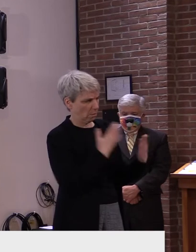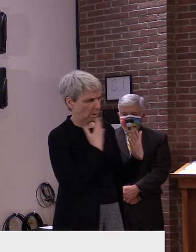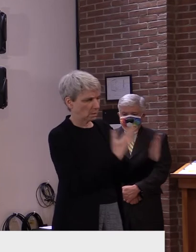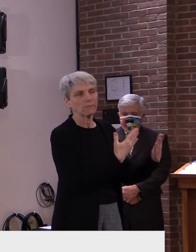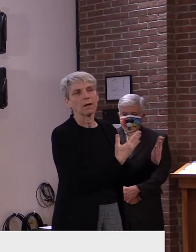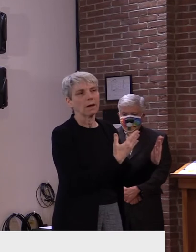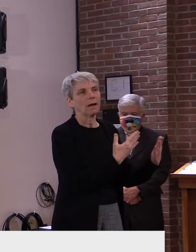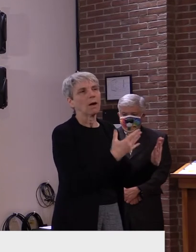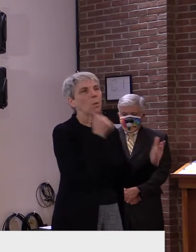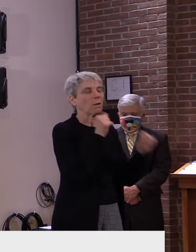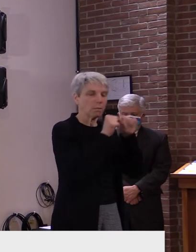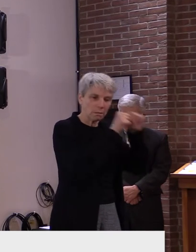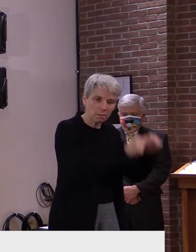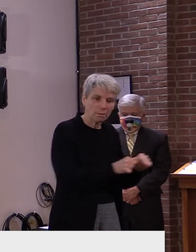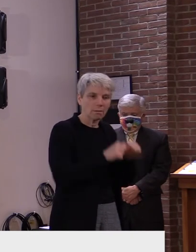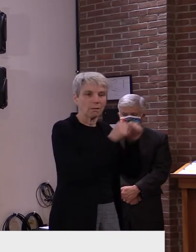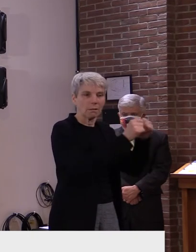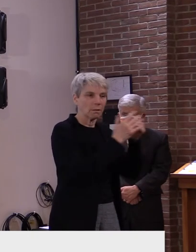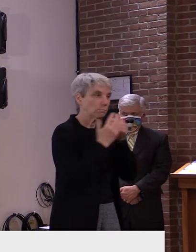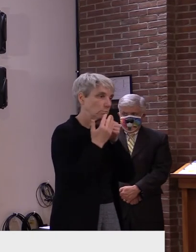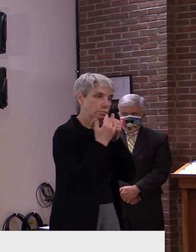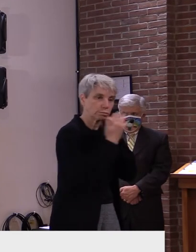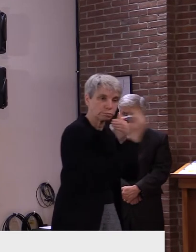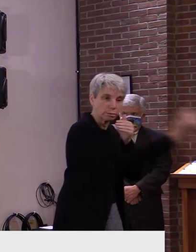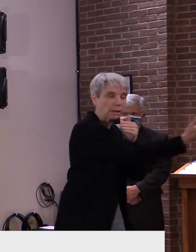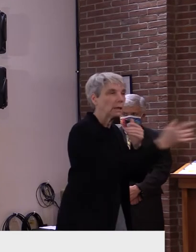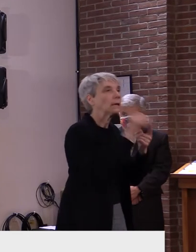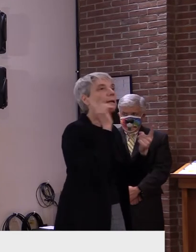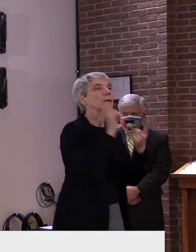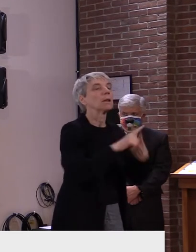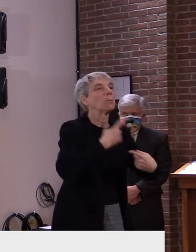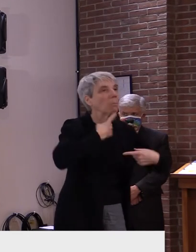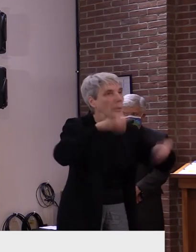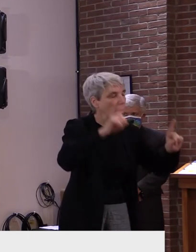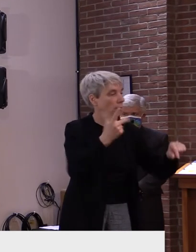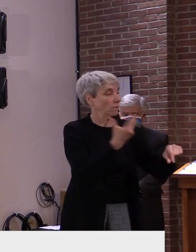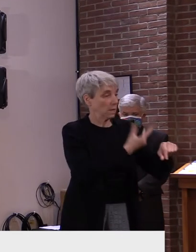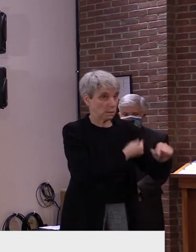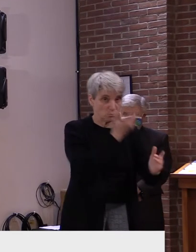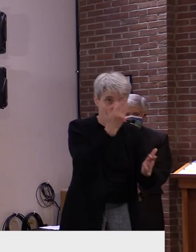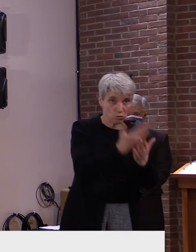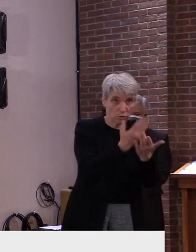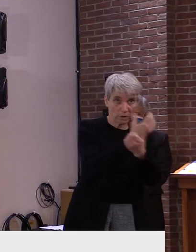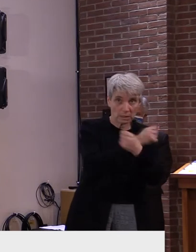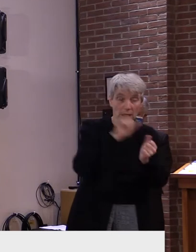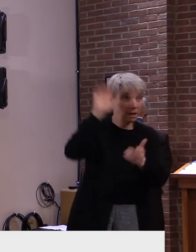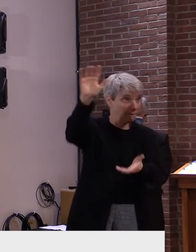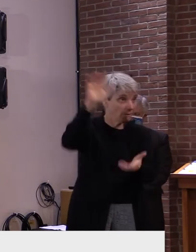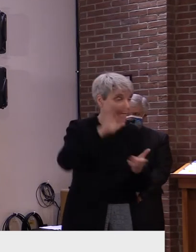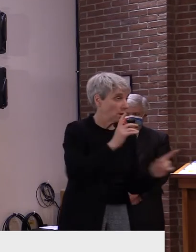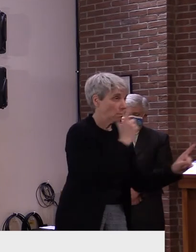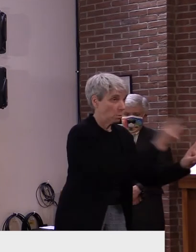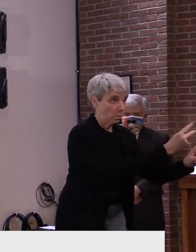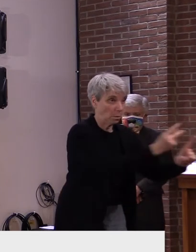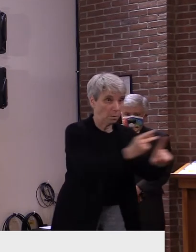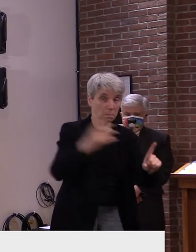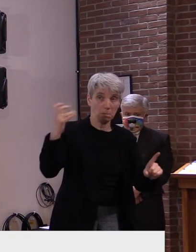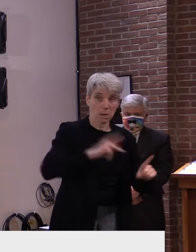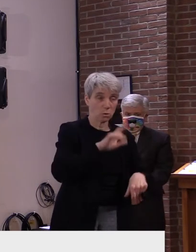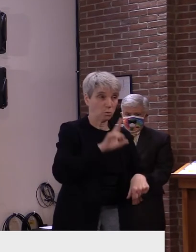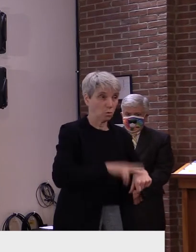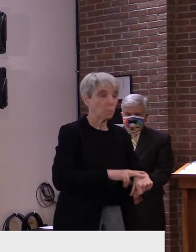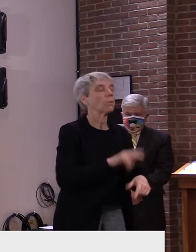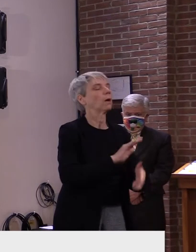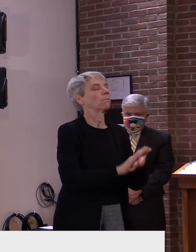will persevere until we're all vaccinated and doing well and enjoying our lives like they used to be